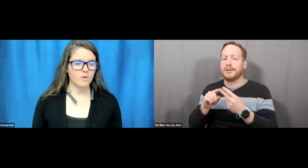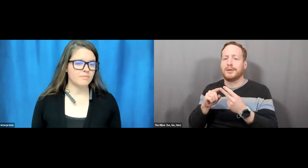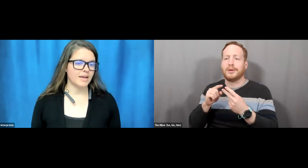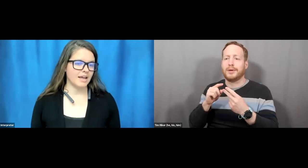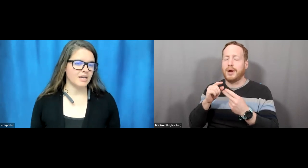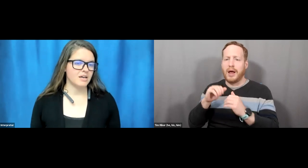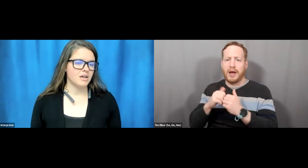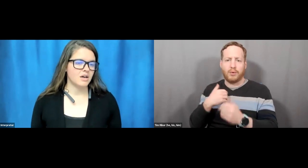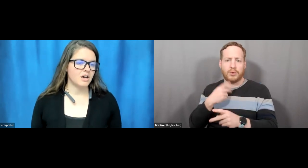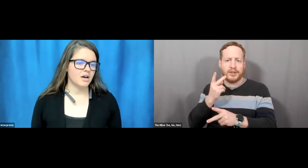OMA,